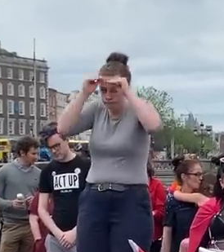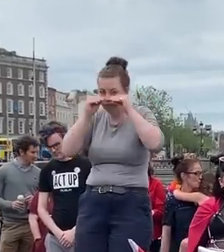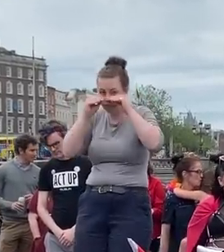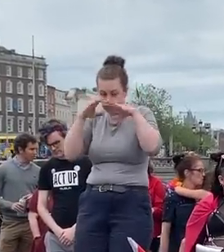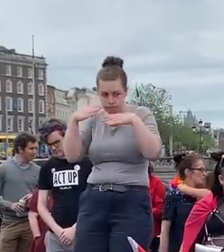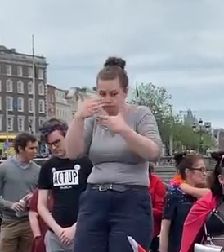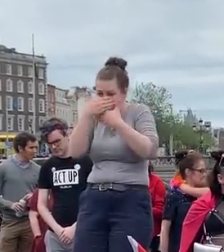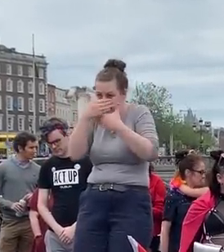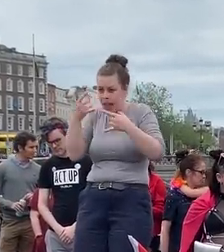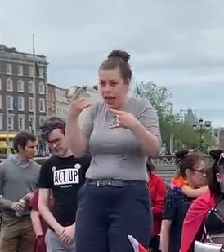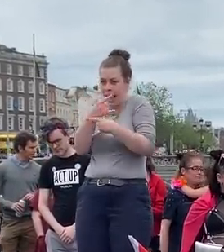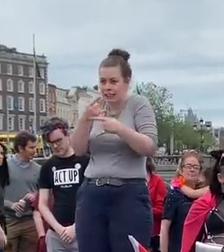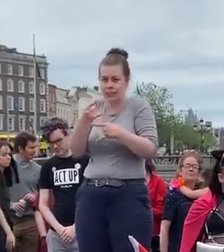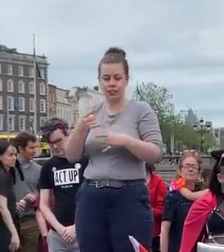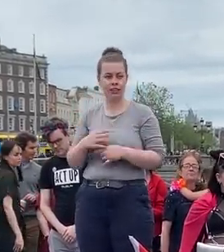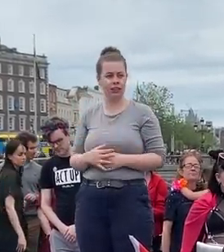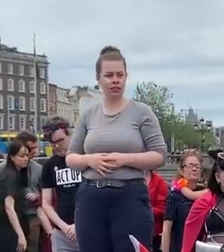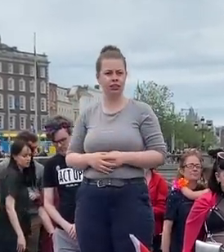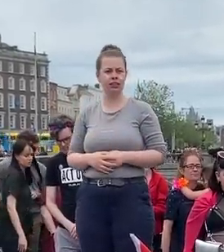the eyes.